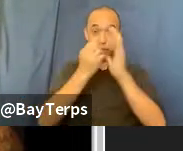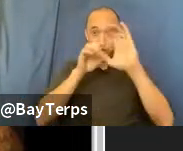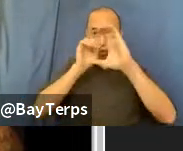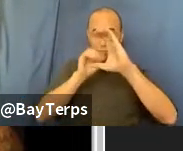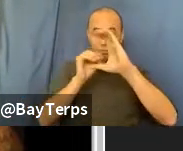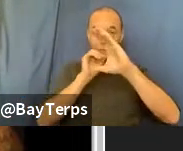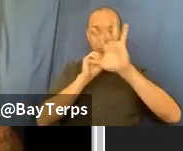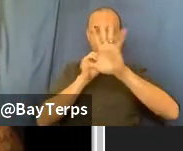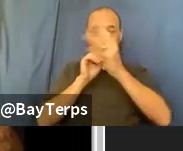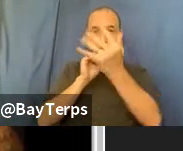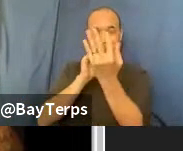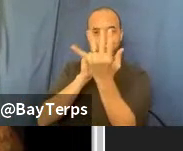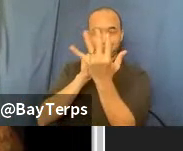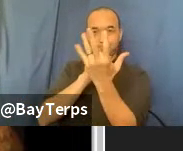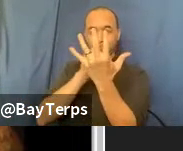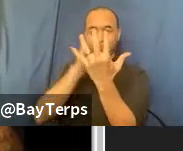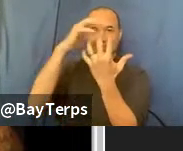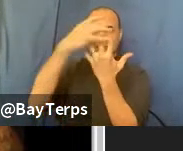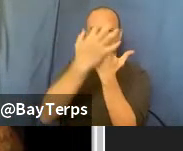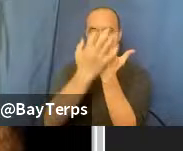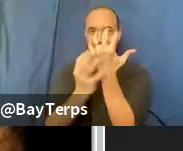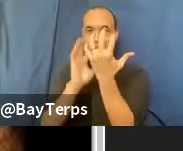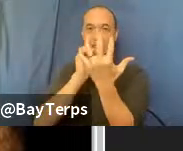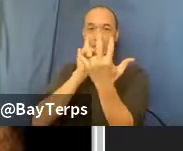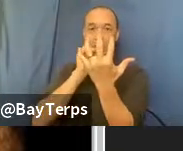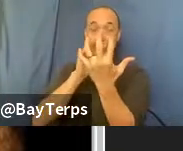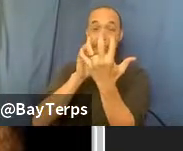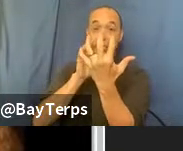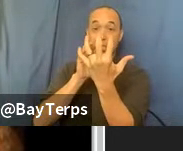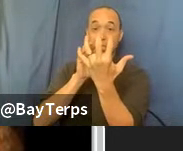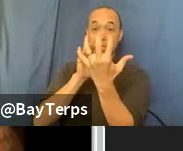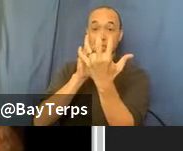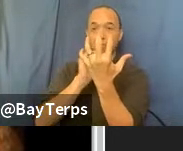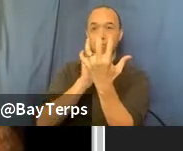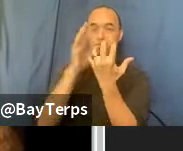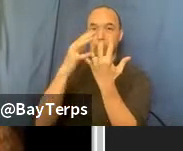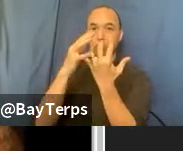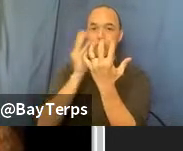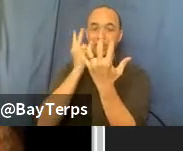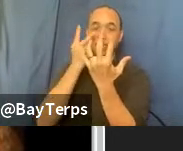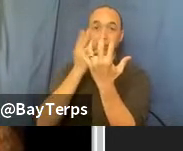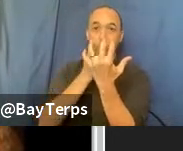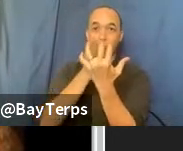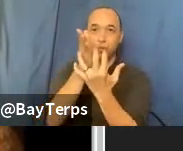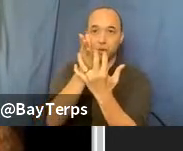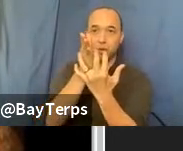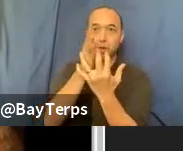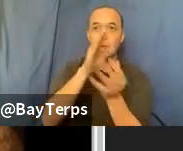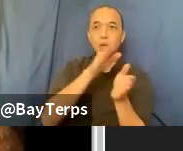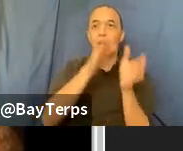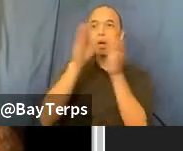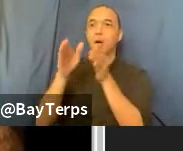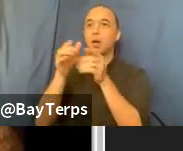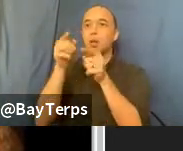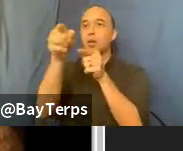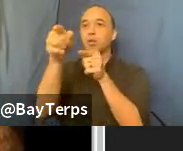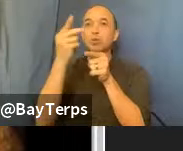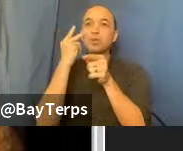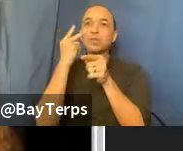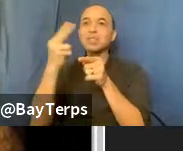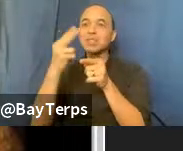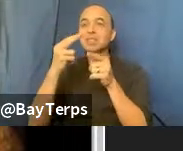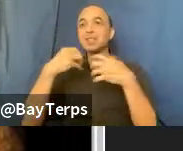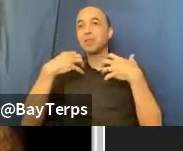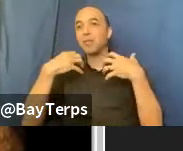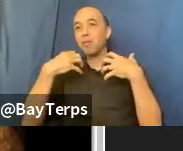the thickness of the pumpkin, the rind, and almost treat the pumpkin like a block of wood or stone, chipping